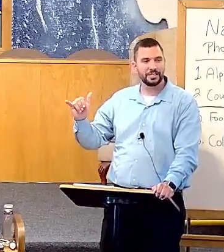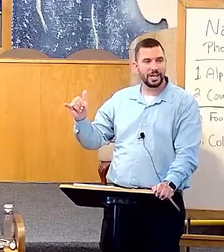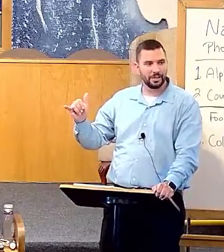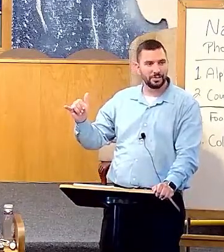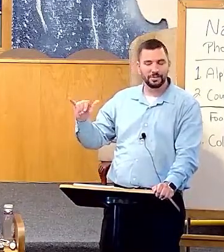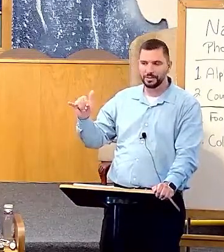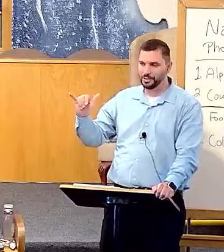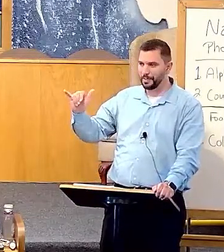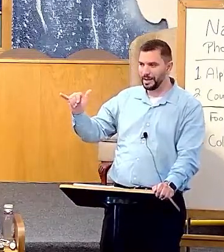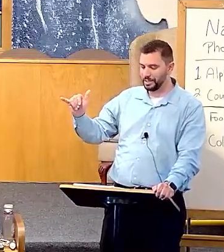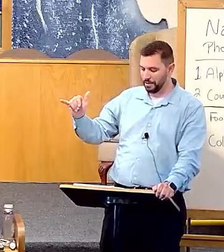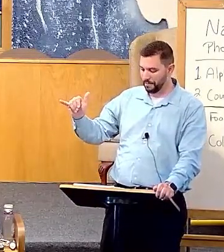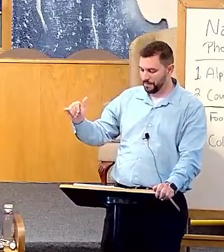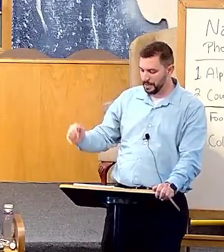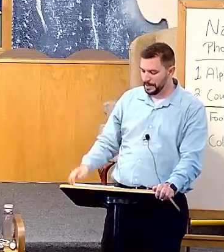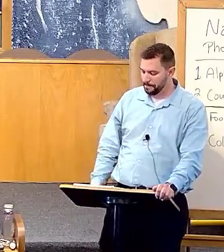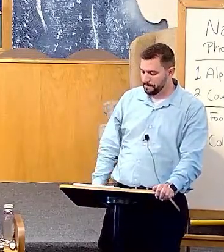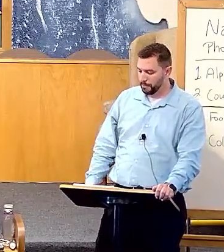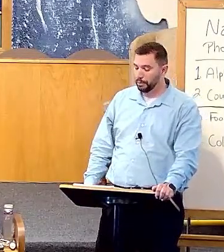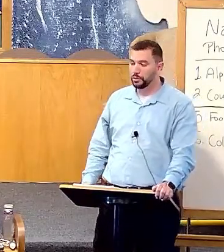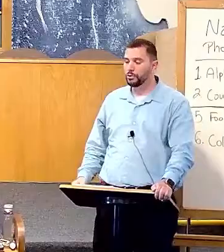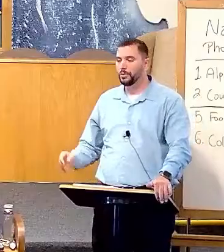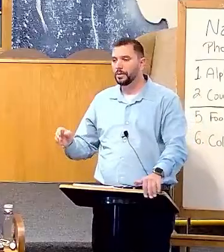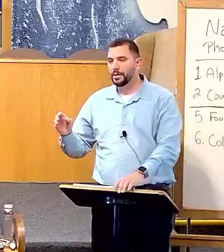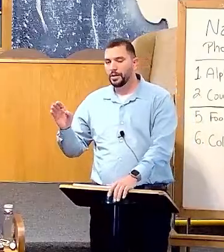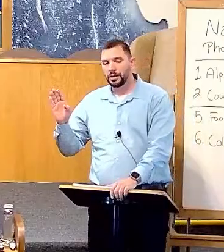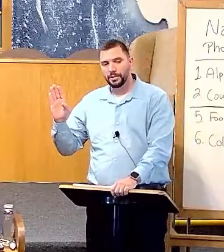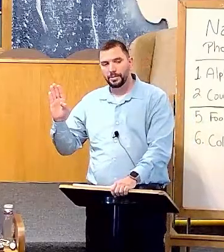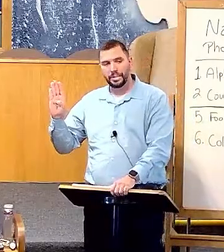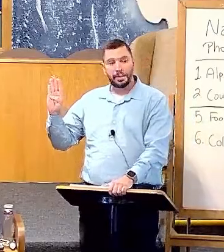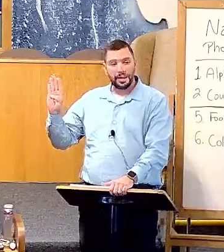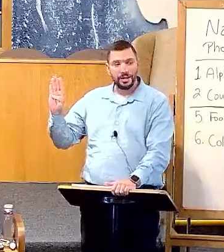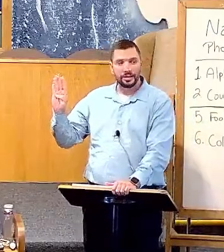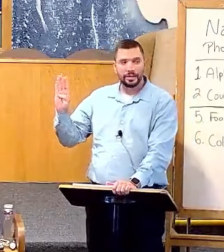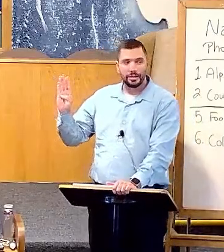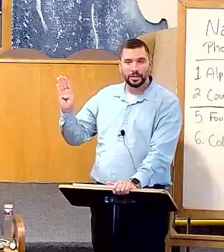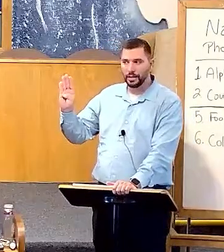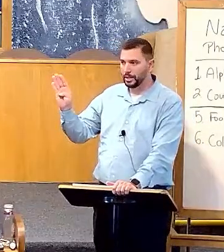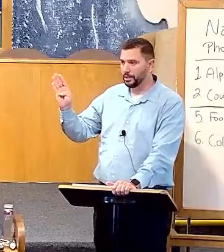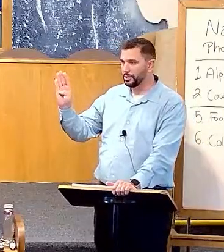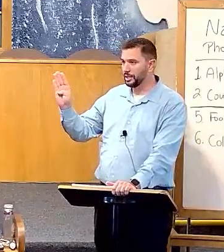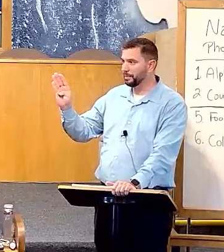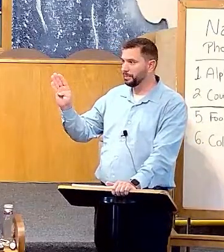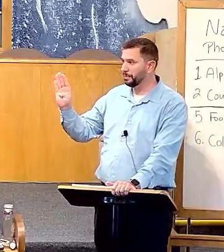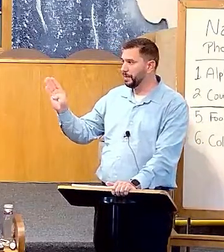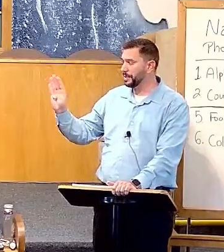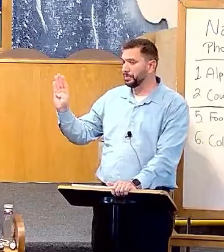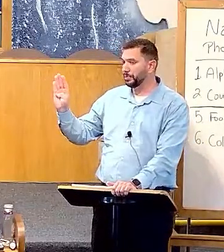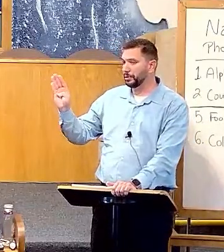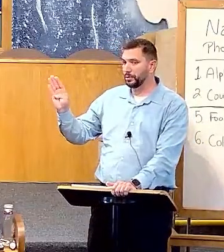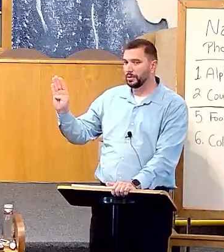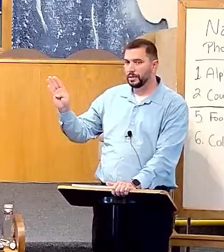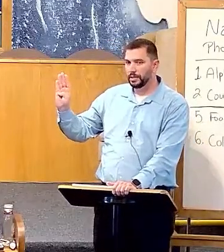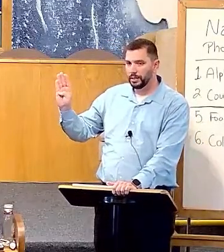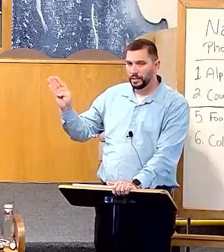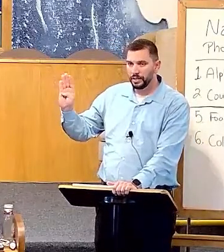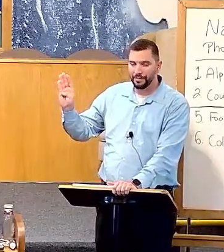yellow just by itself. Blue, make a B, and you're going to shake the B. That's blue. If you were